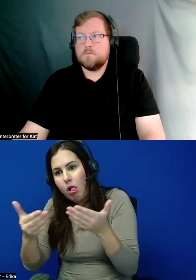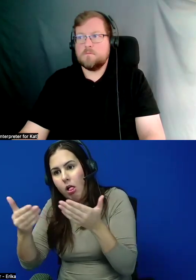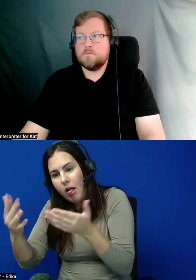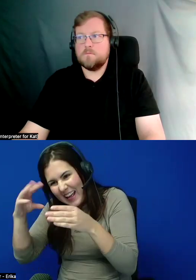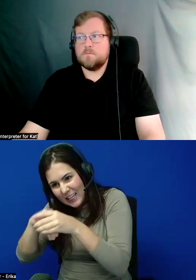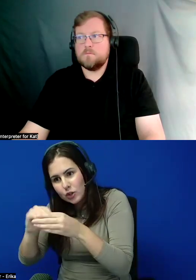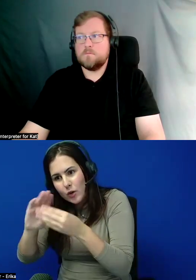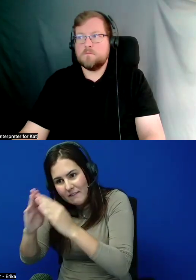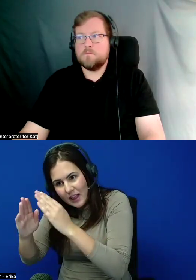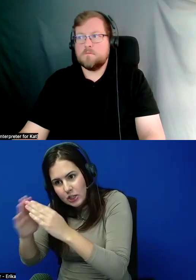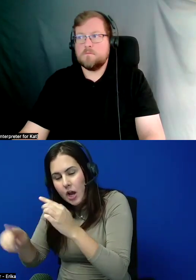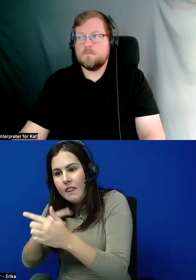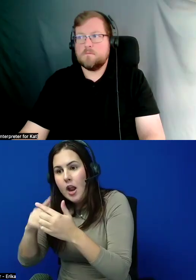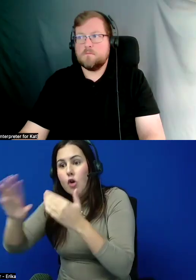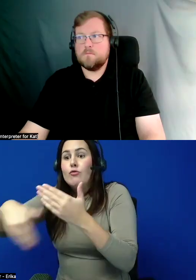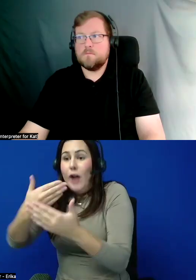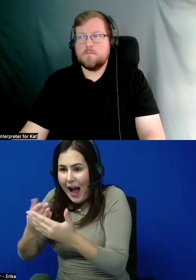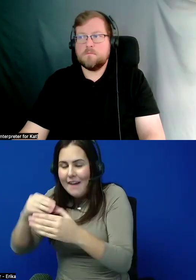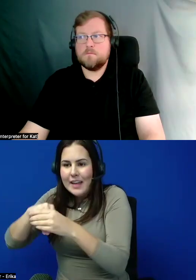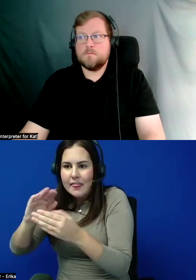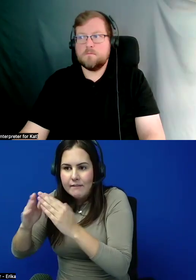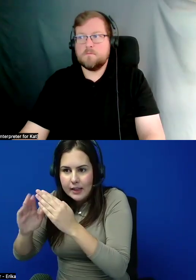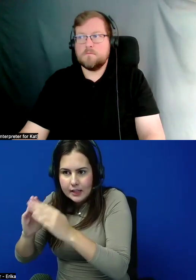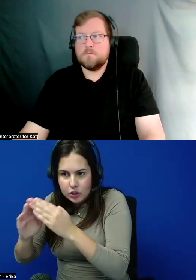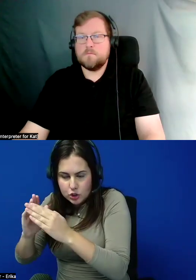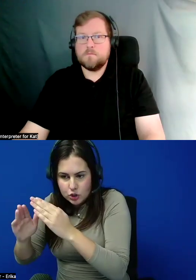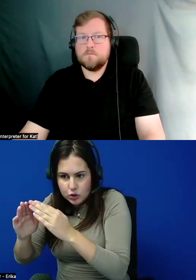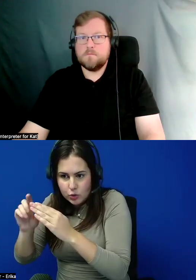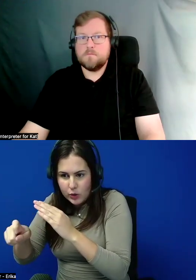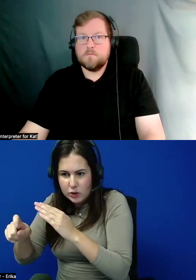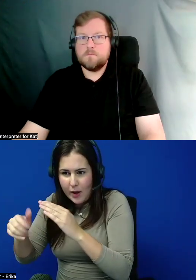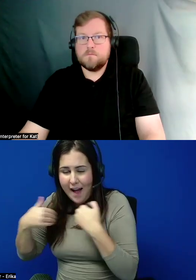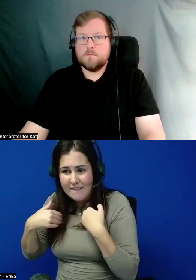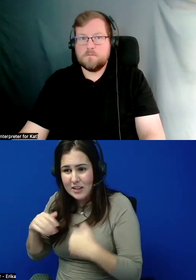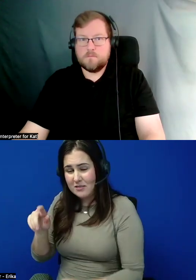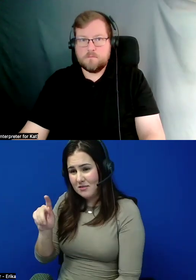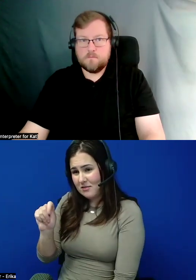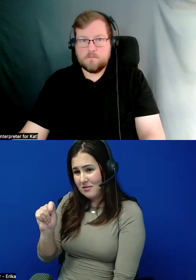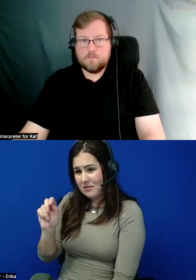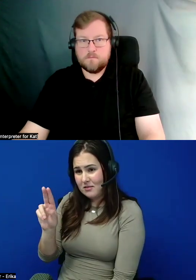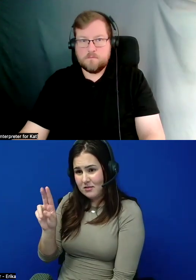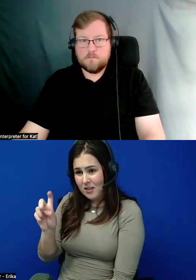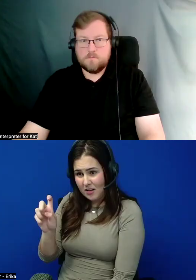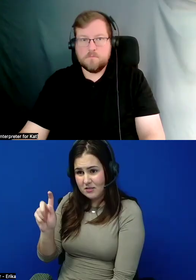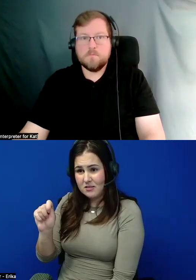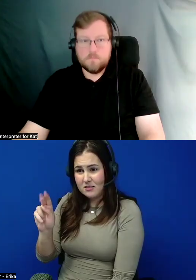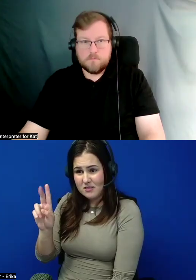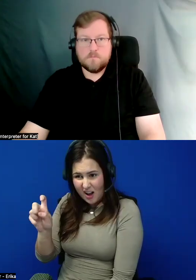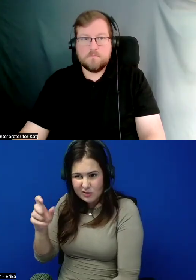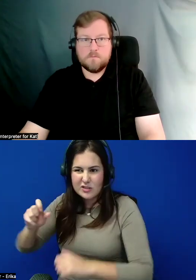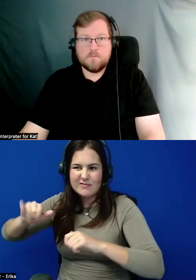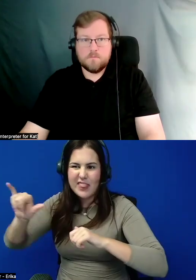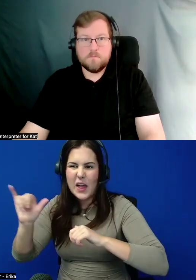village. And then once we were in the village, we would have to get on tuk-tuks, which are those like three-wheeled bicycle things, and like